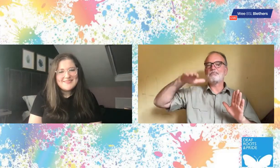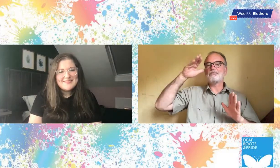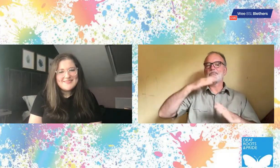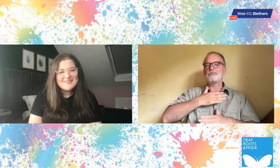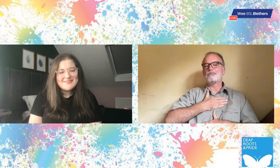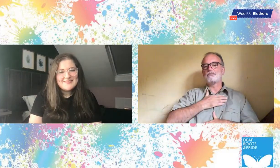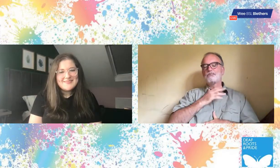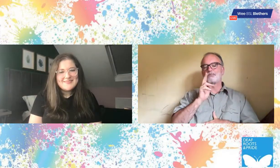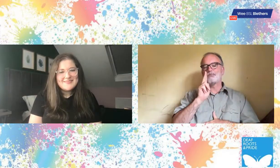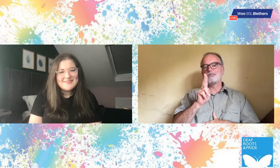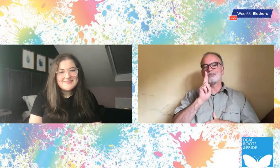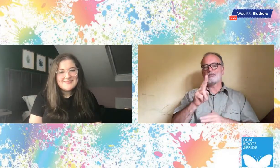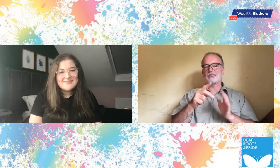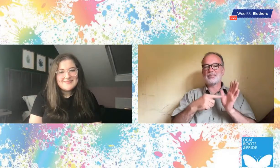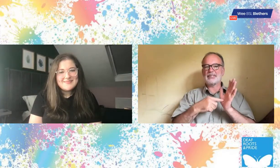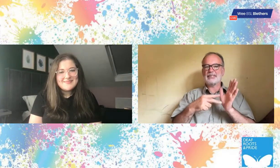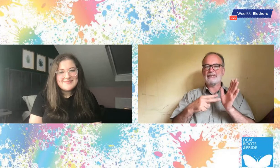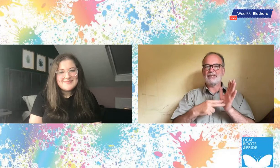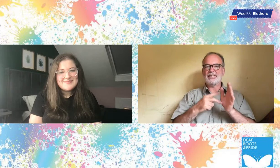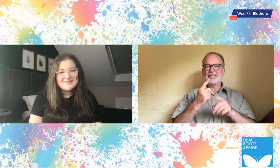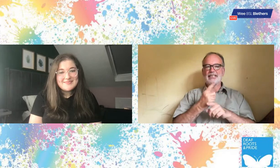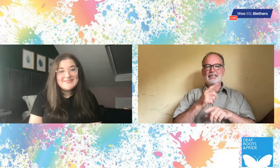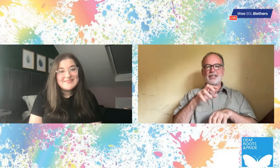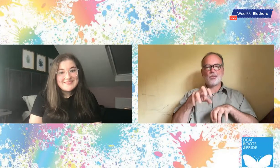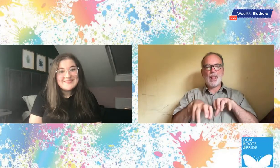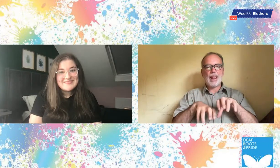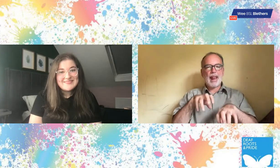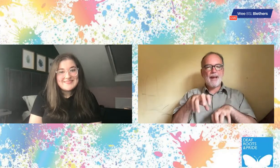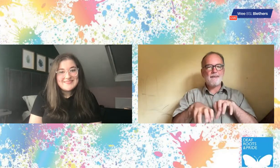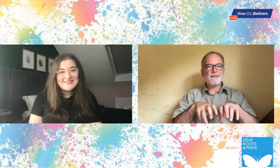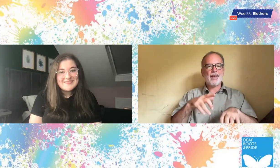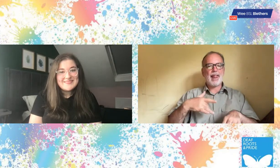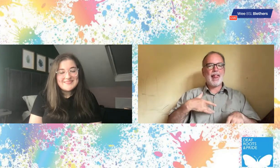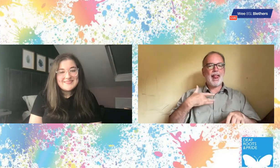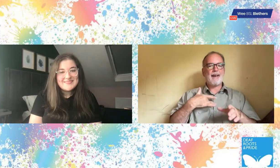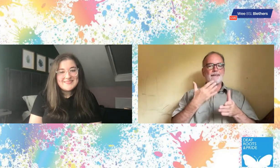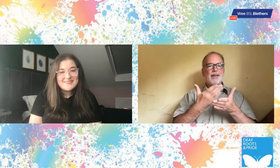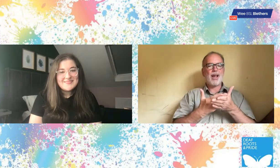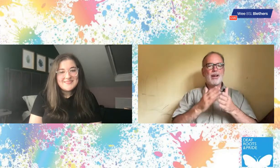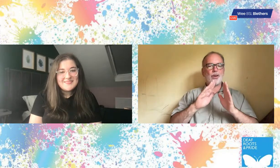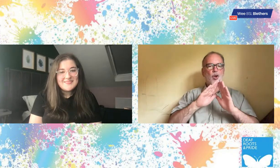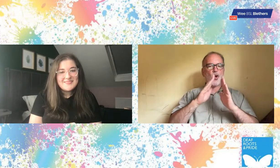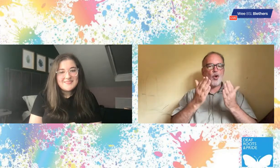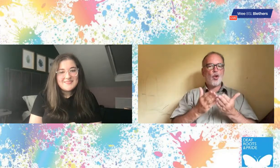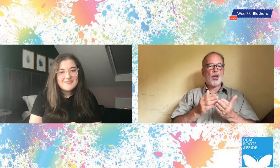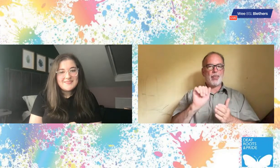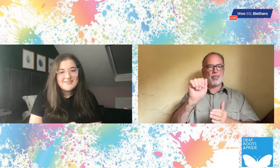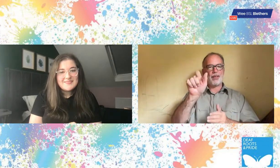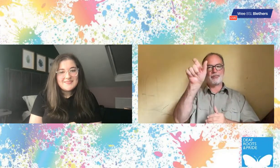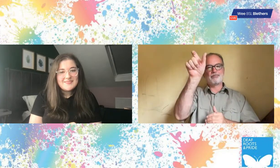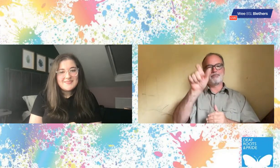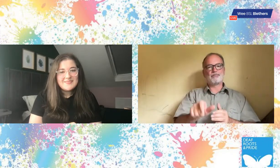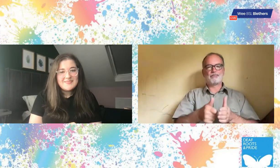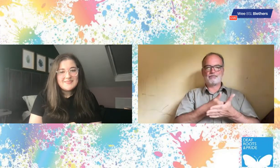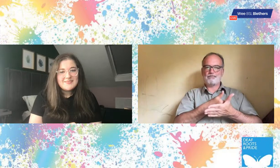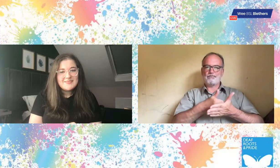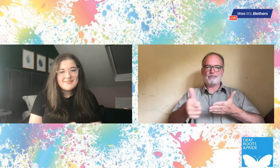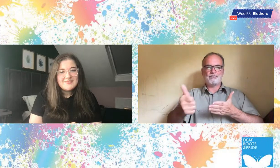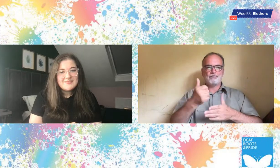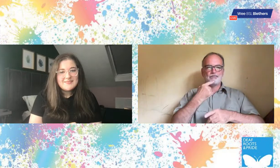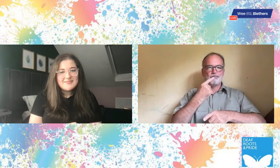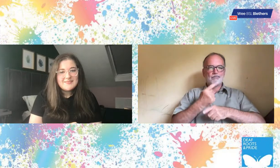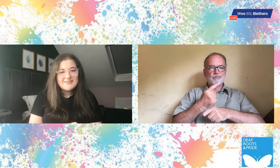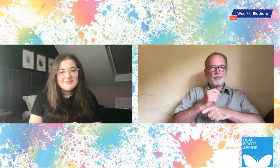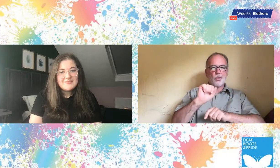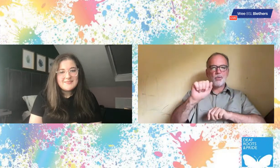role models that Oh, influence you growing up? my biggest role model growing up was a